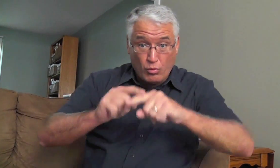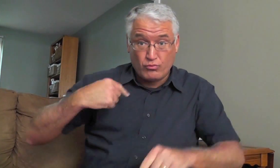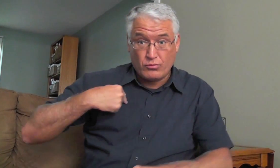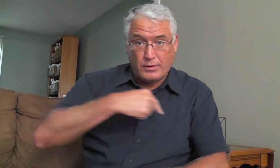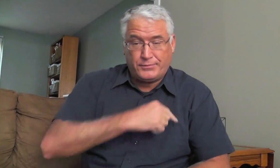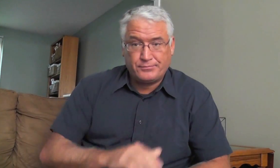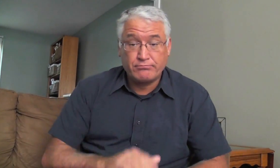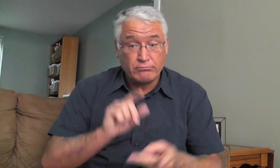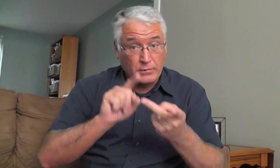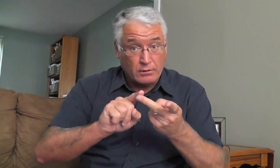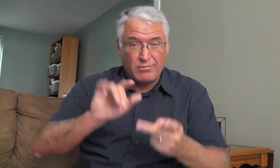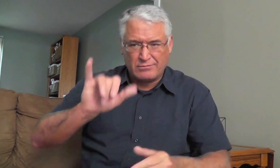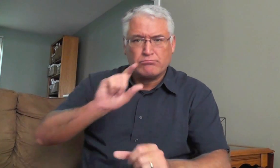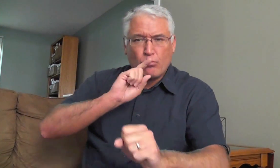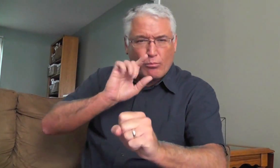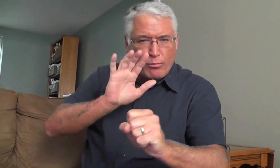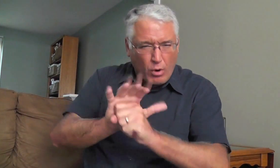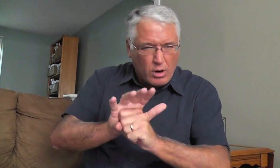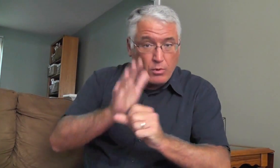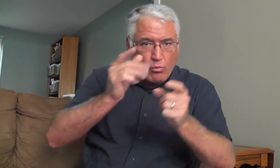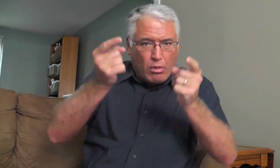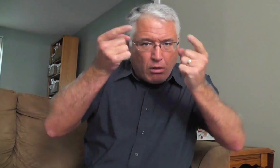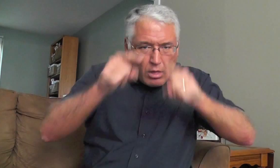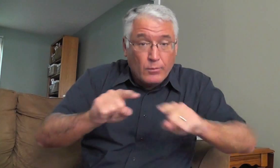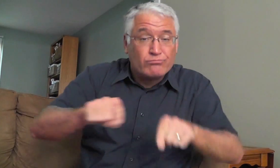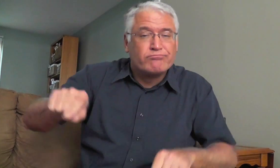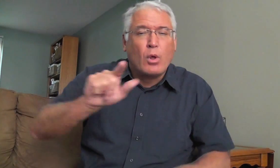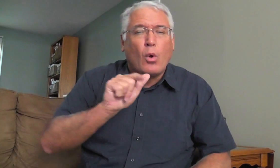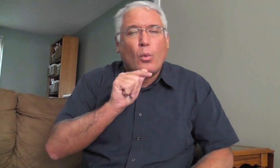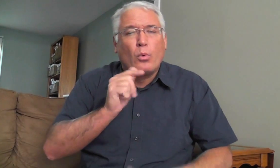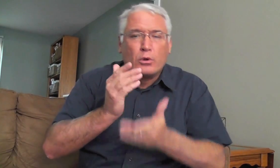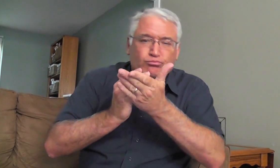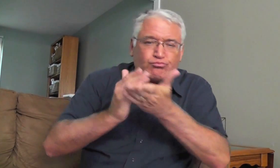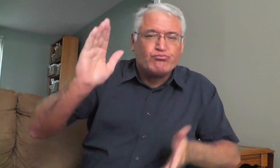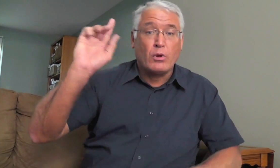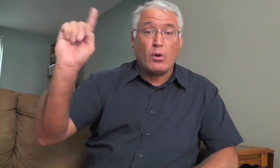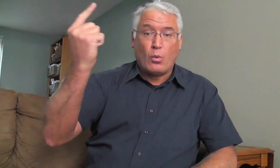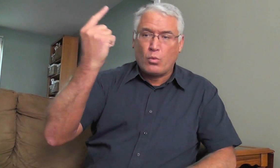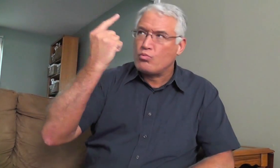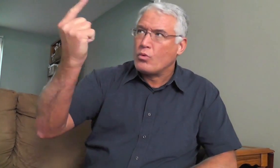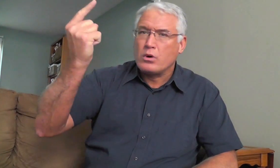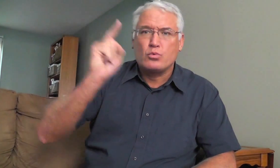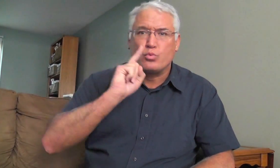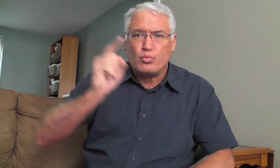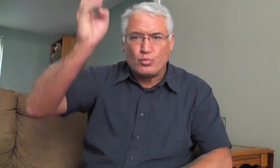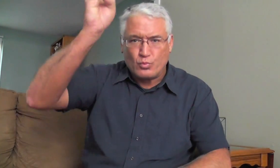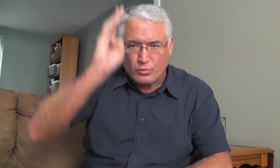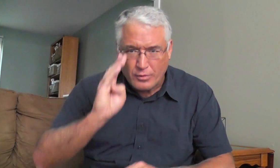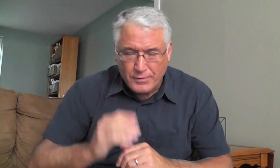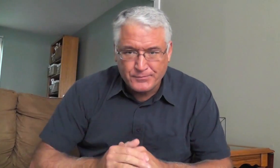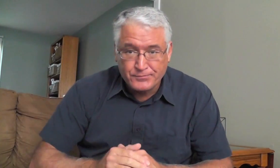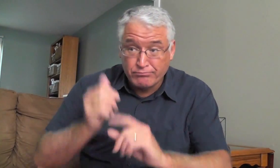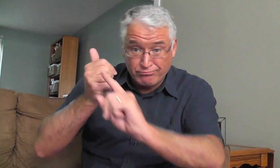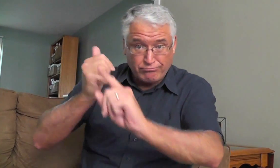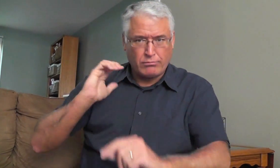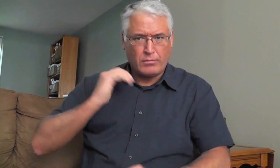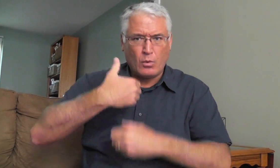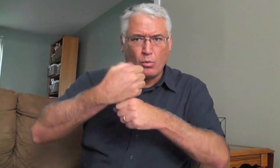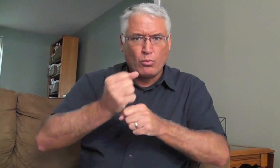that's a warning to us. Secondly, that's a promise to those who reject the one true God. He is